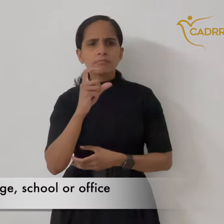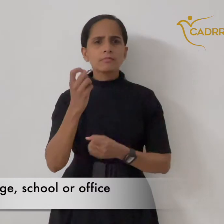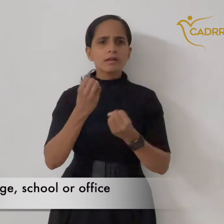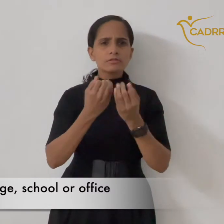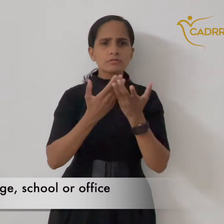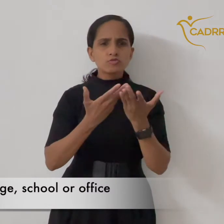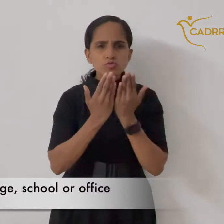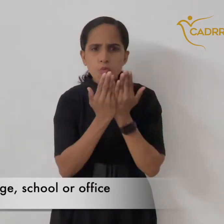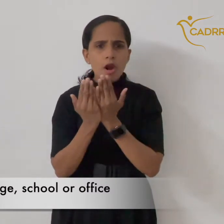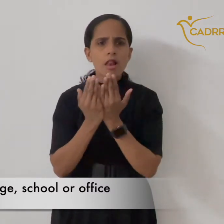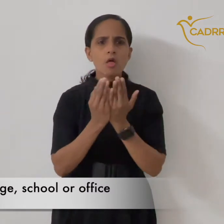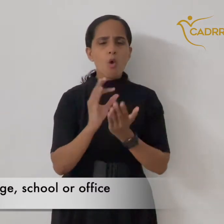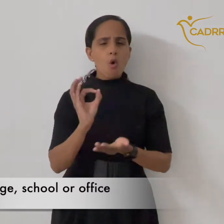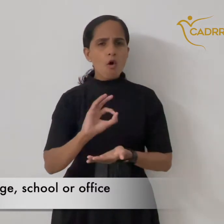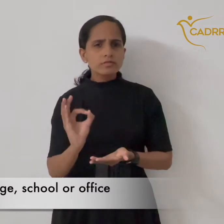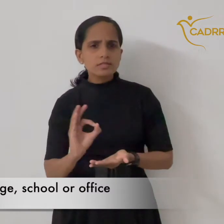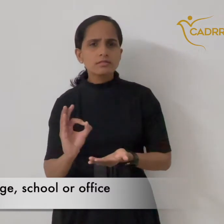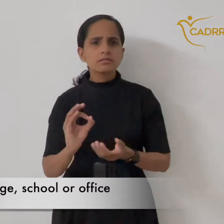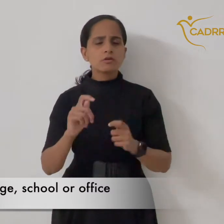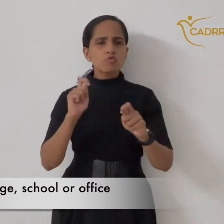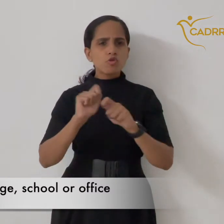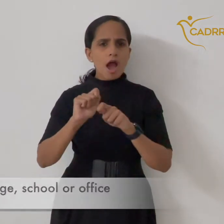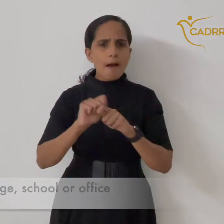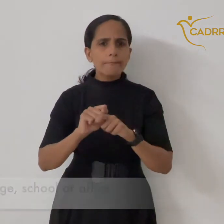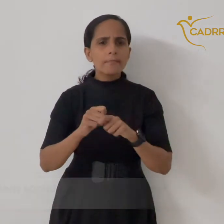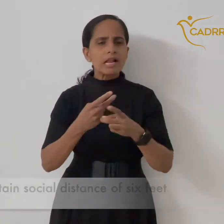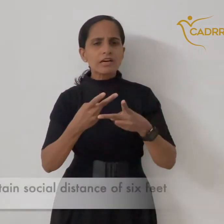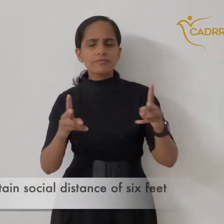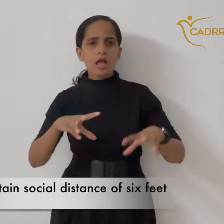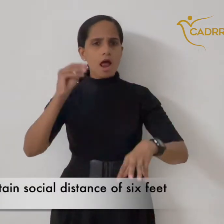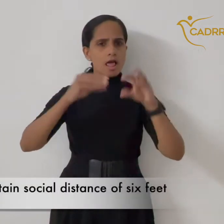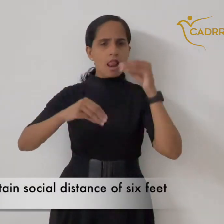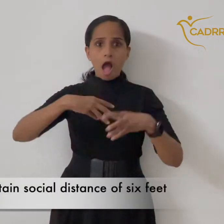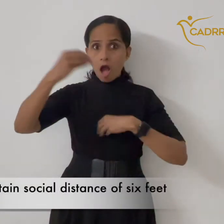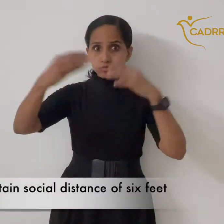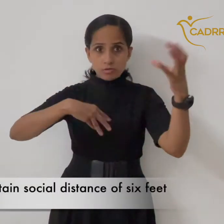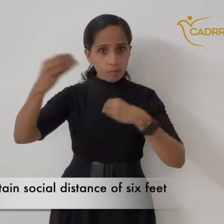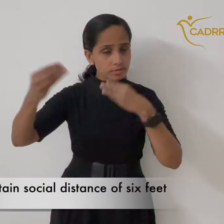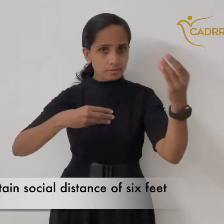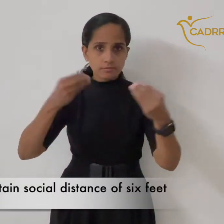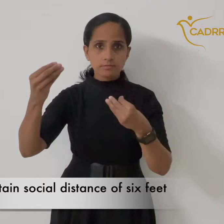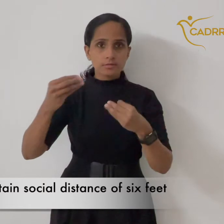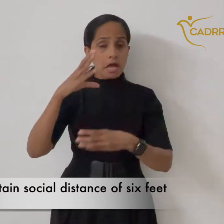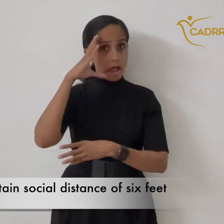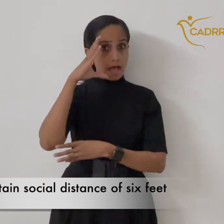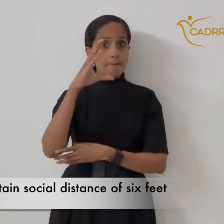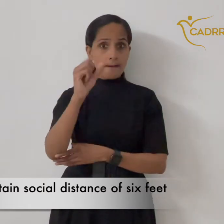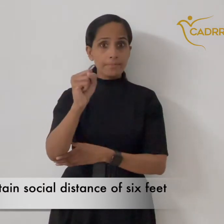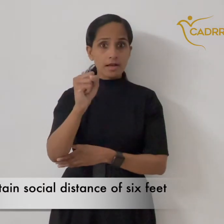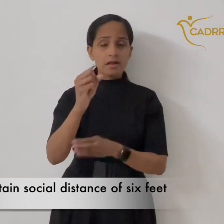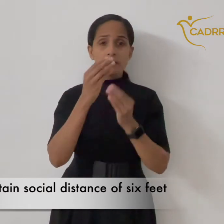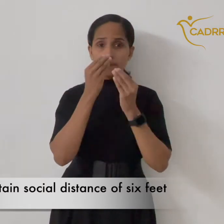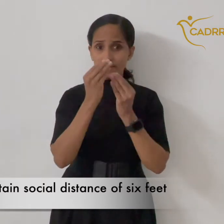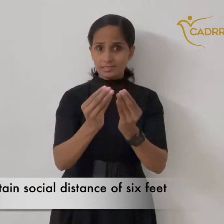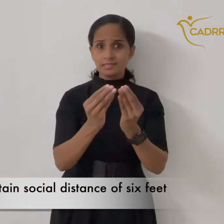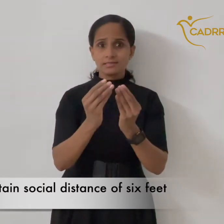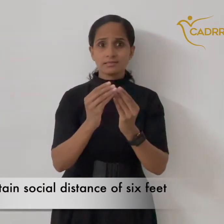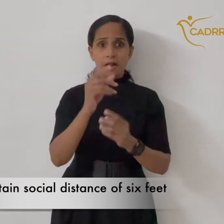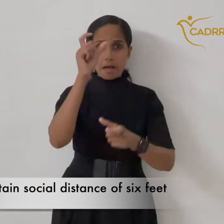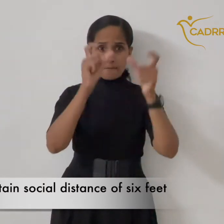college, school or office, you must maintain social distance of